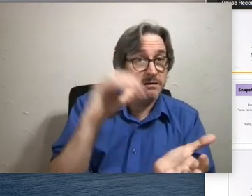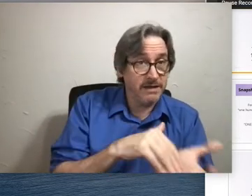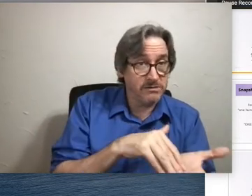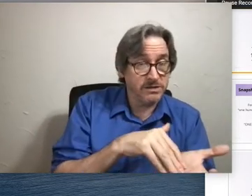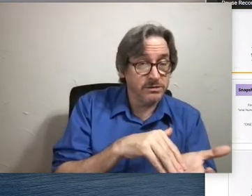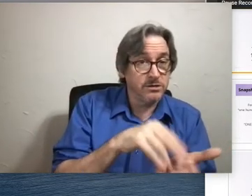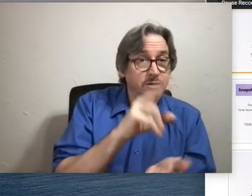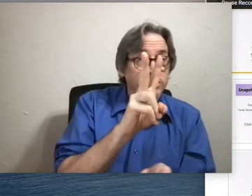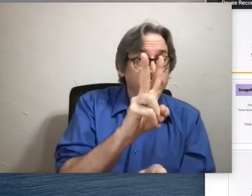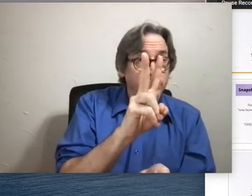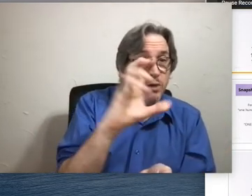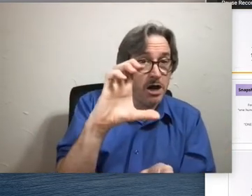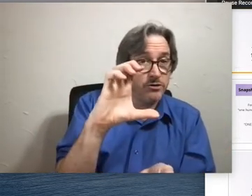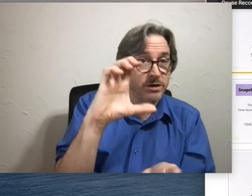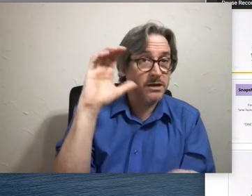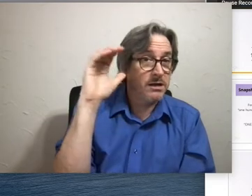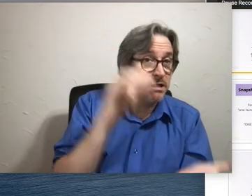100,000,